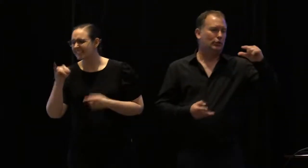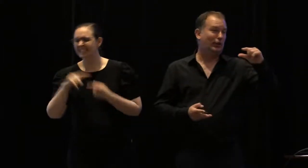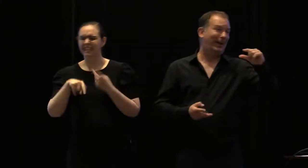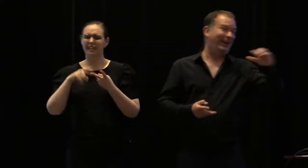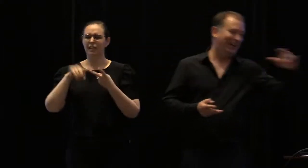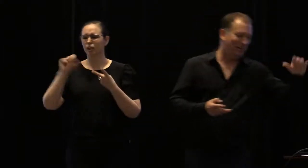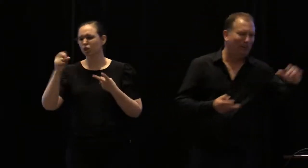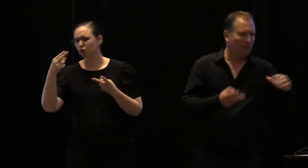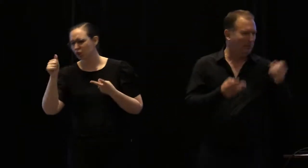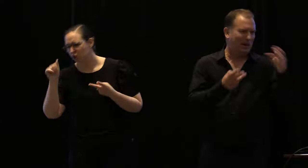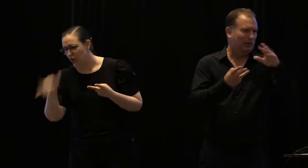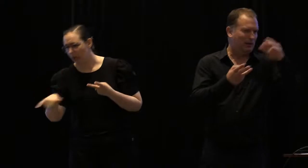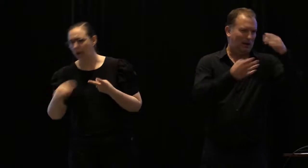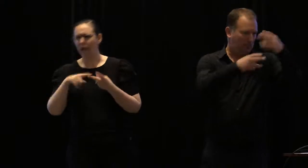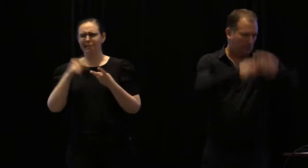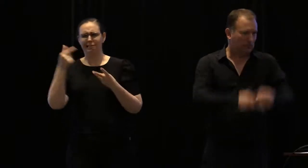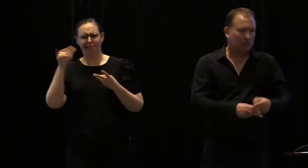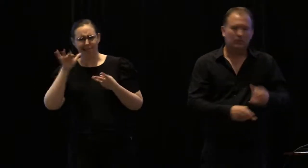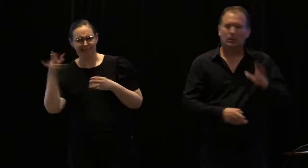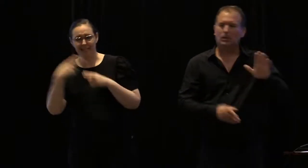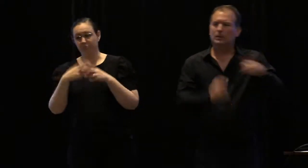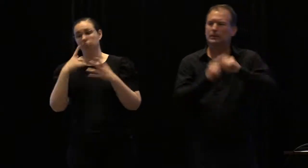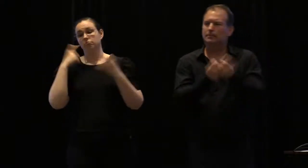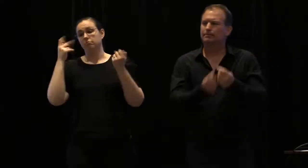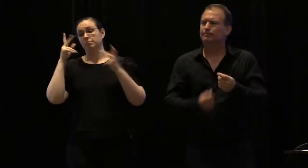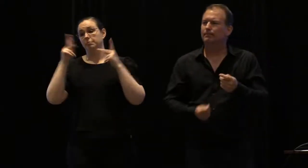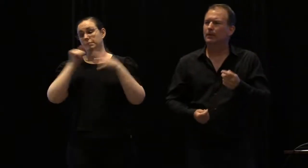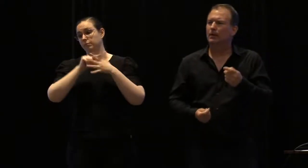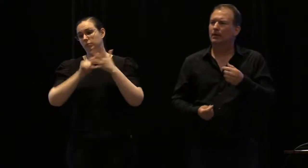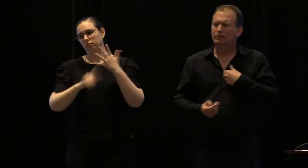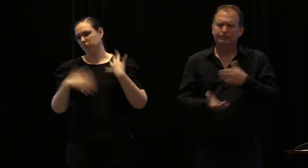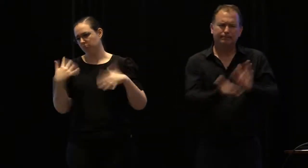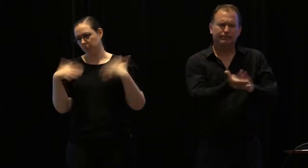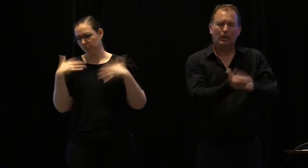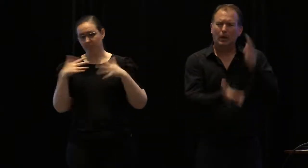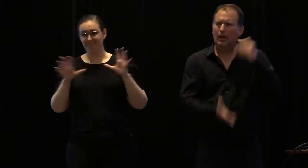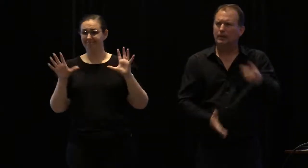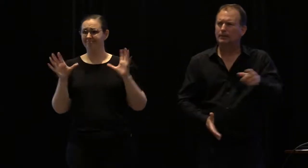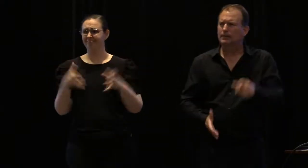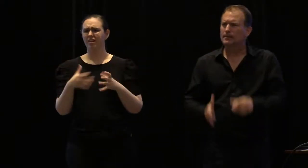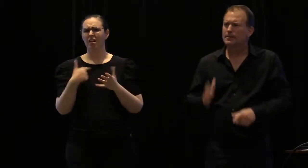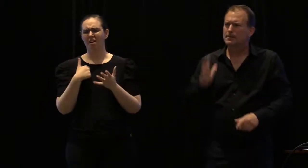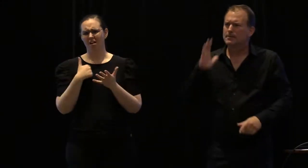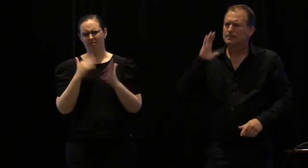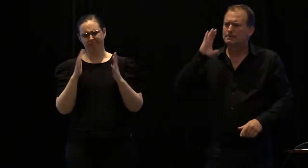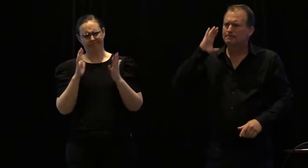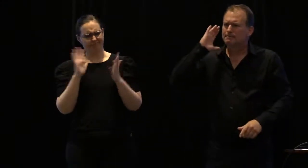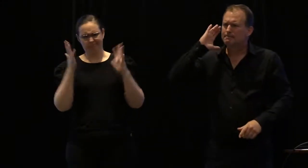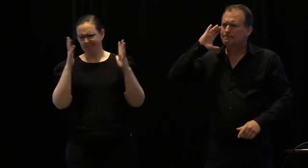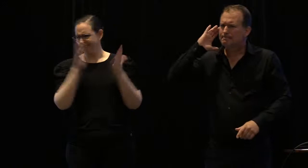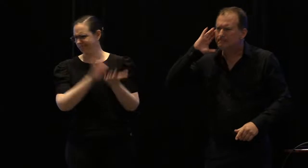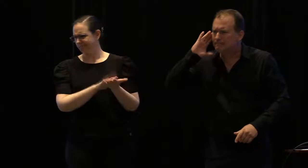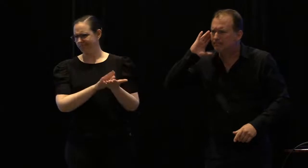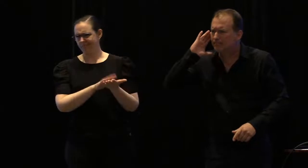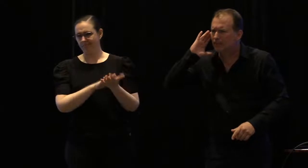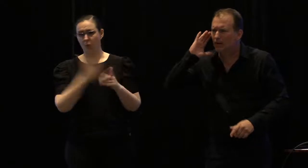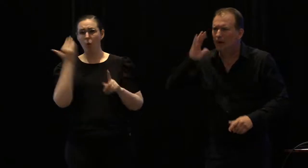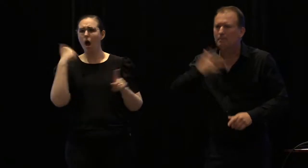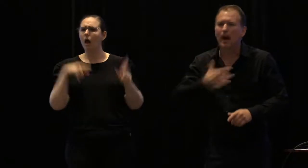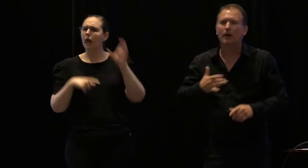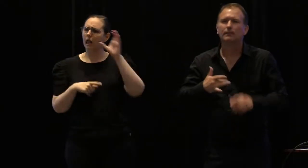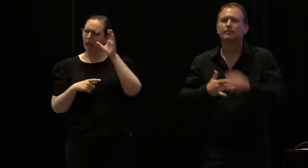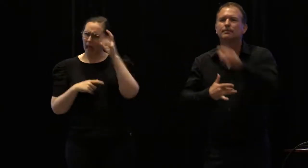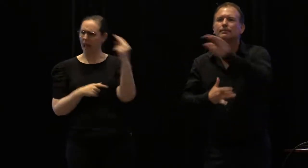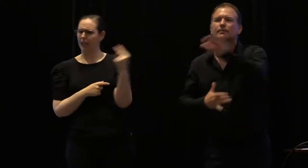of so many incredible individuals. I'm never going to remember all of their names, and so I'm not even going to try at this point and just say incredible